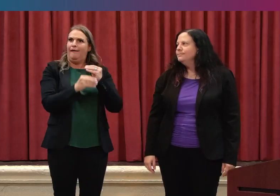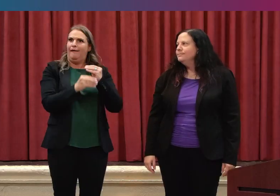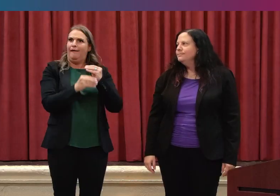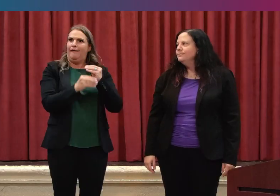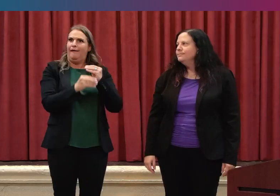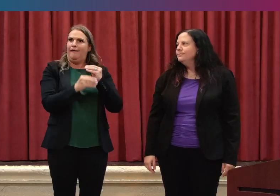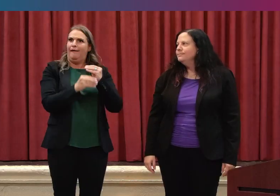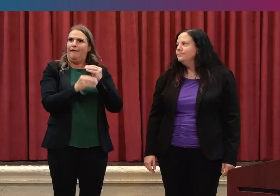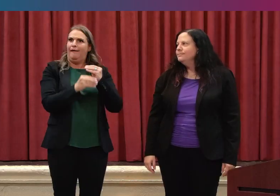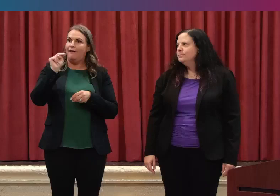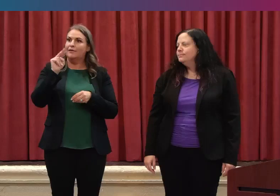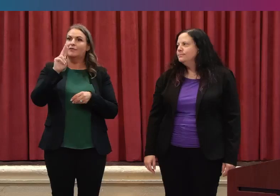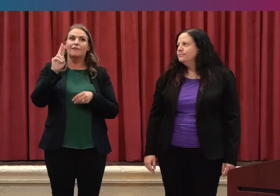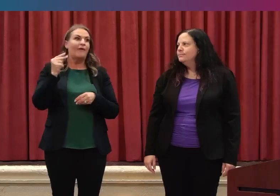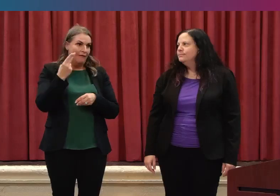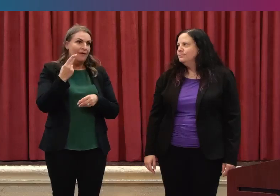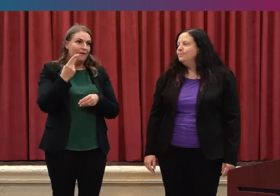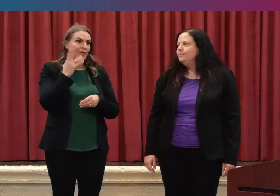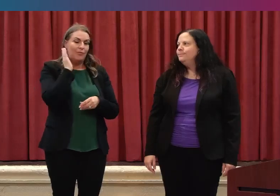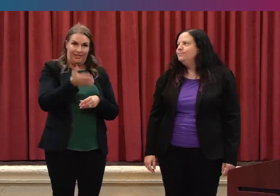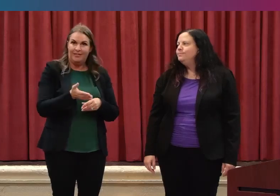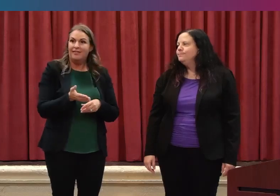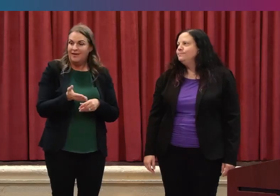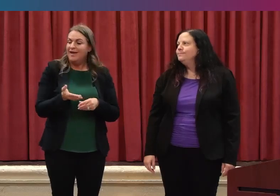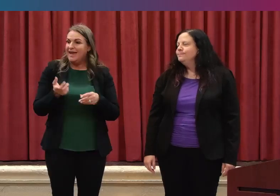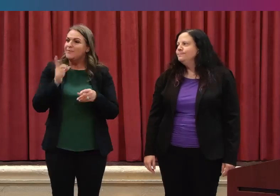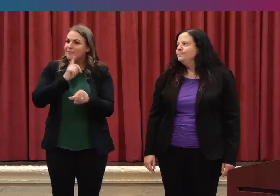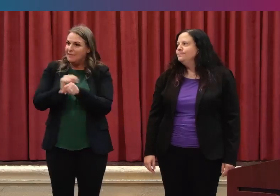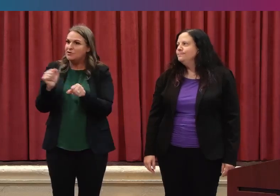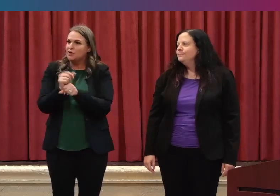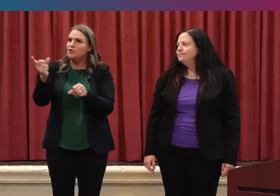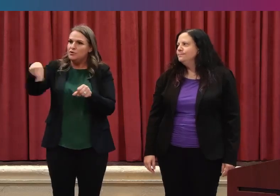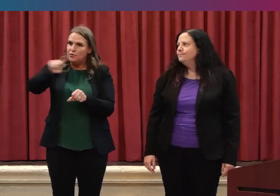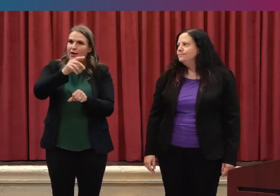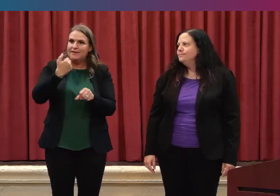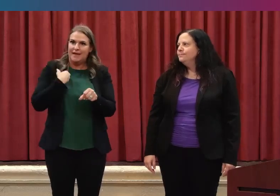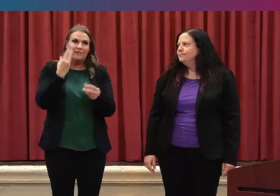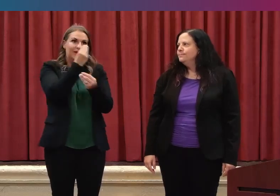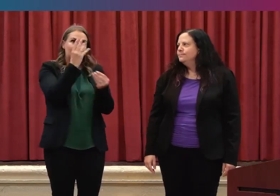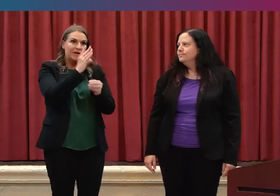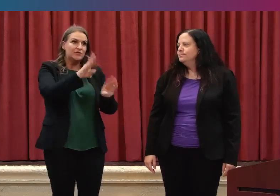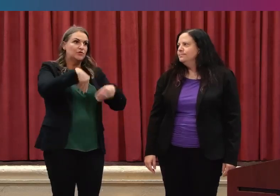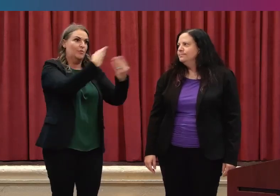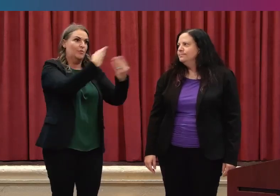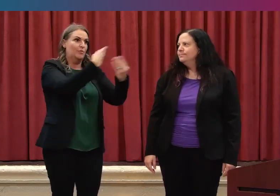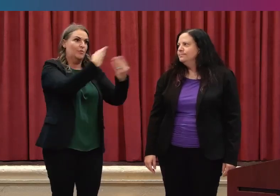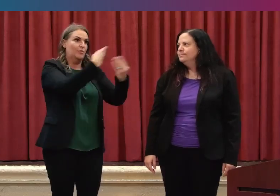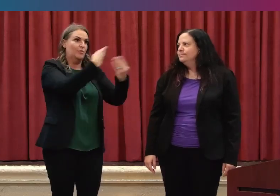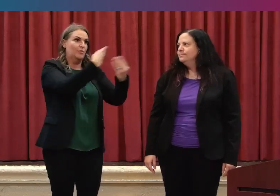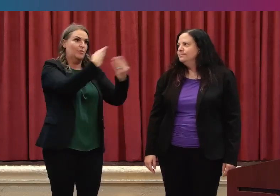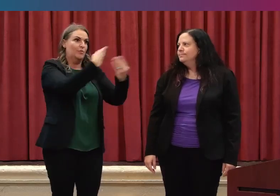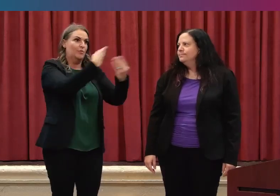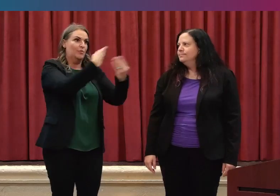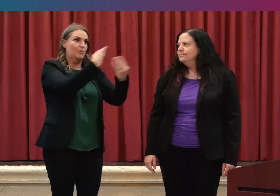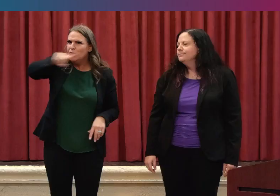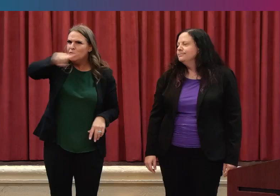Act. It includes the update. It also includes UNRU. So you will have that information that you can provide